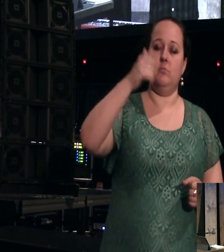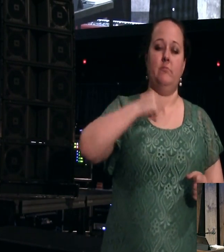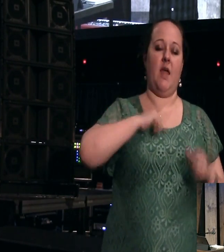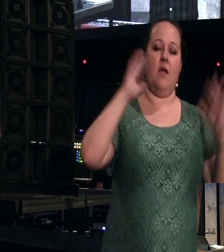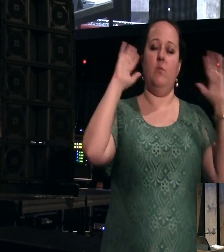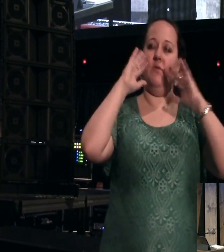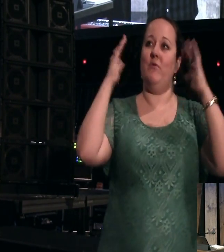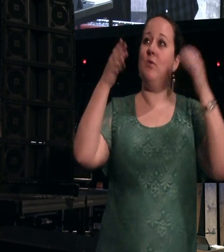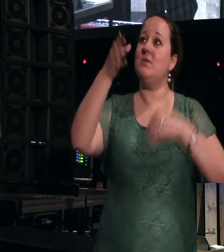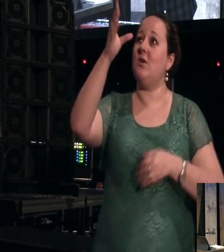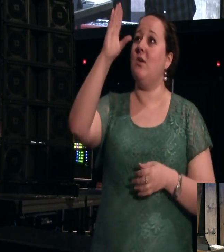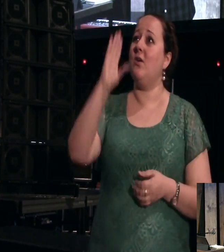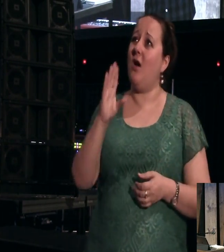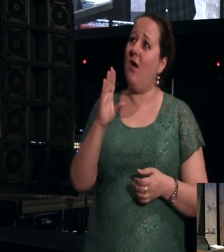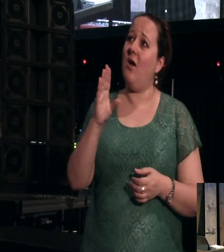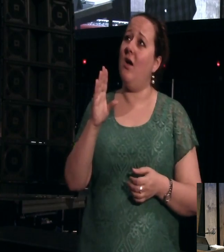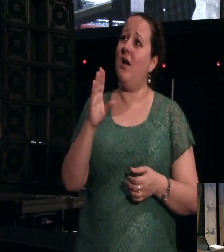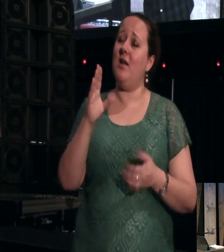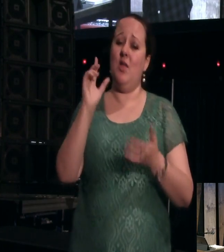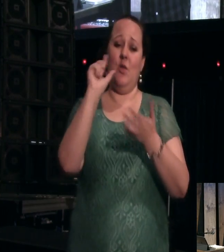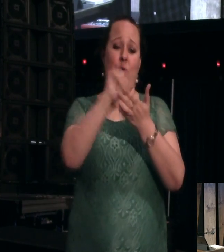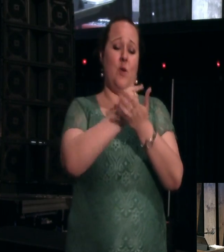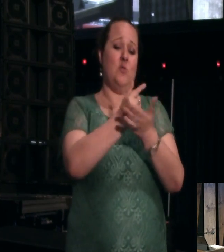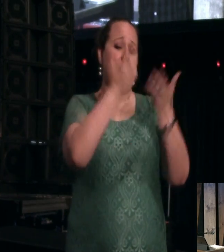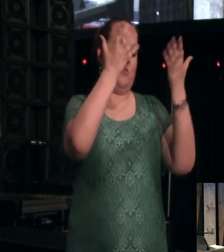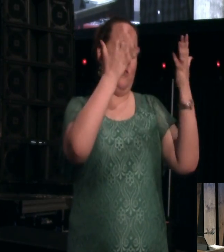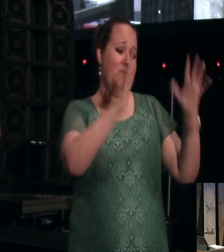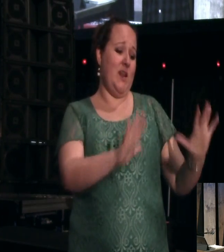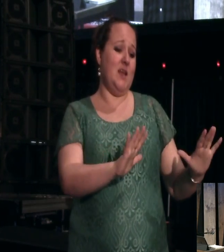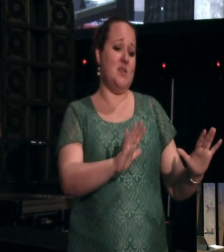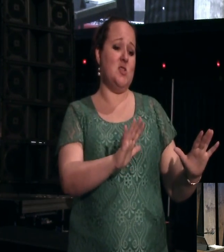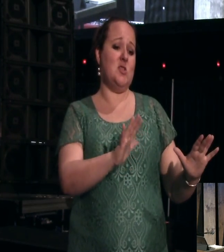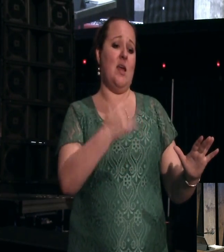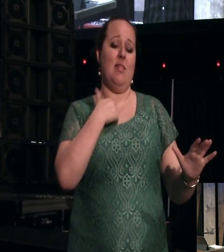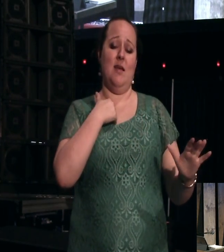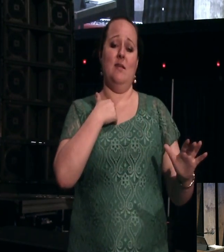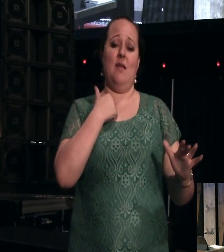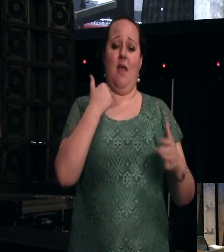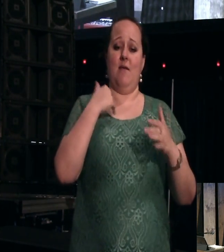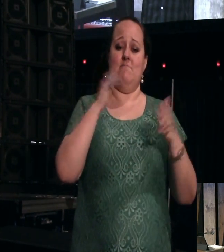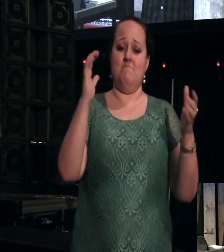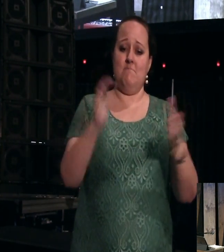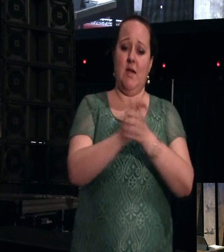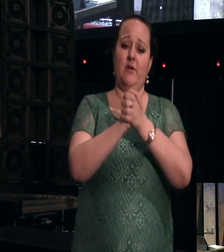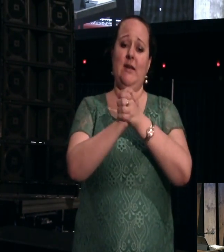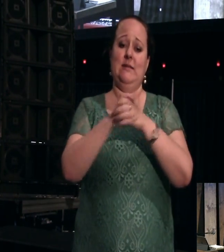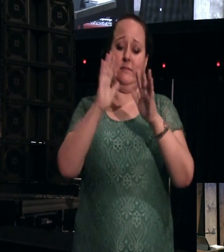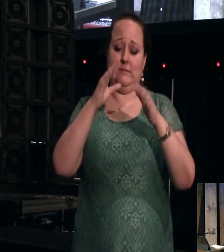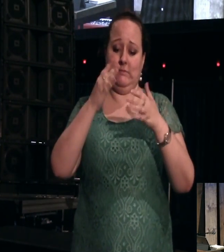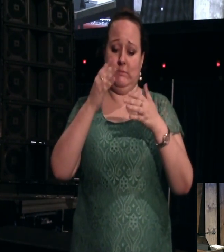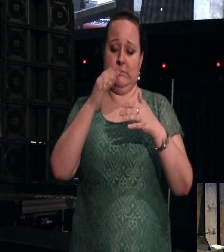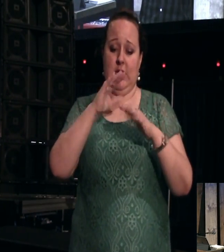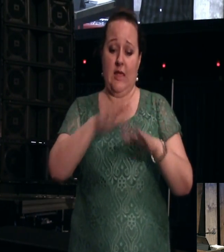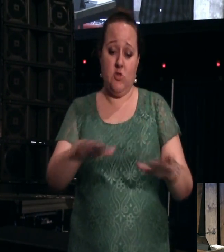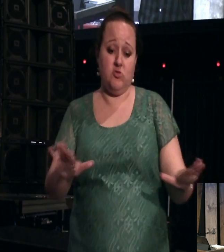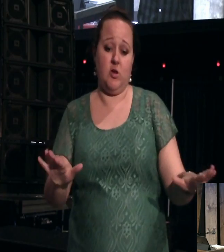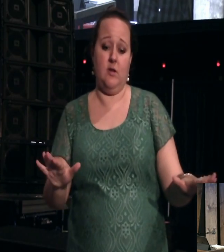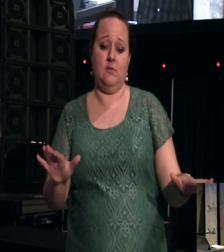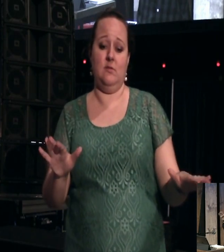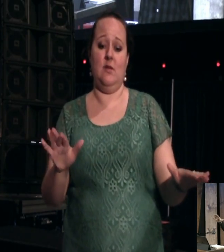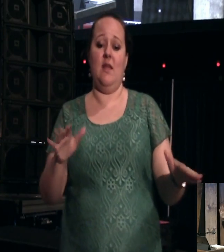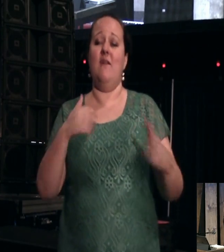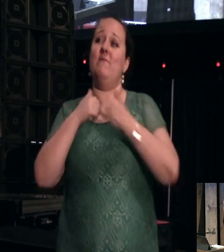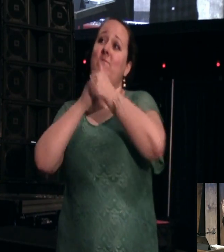what? There will come a day after I graduate, especially when I get married, especially when I have kids,